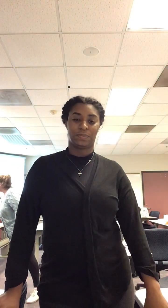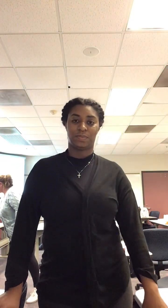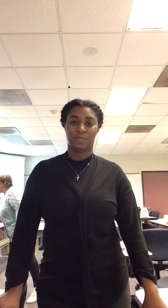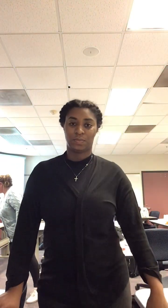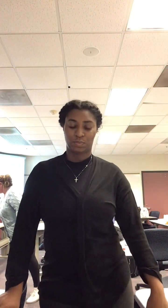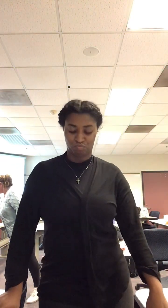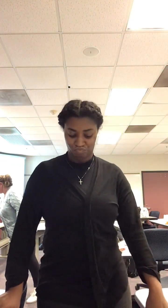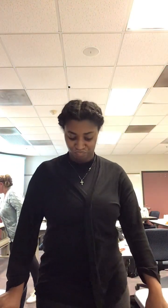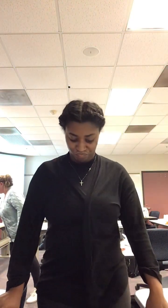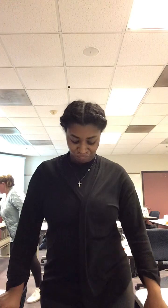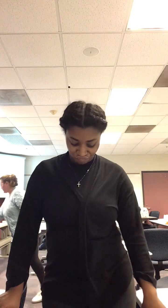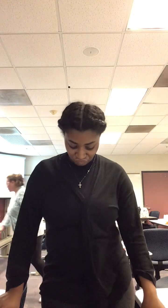dumb.